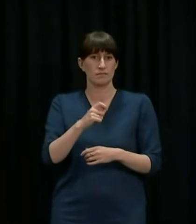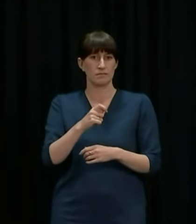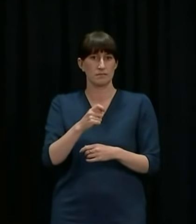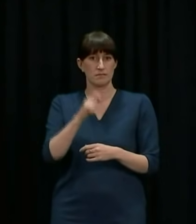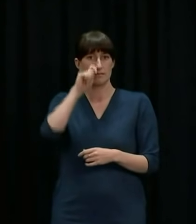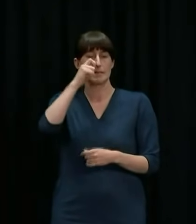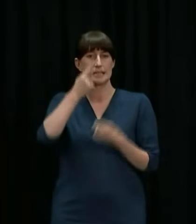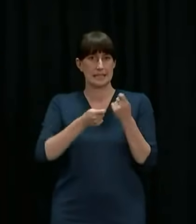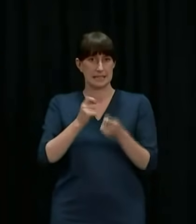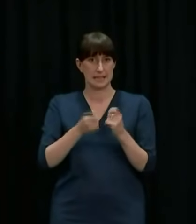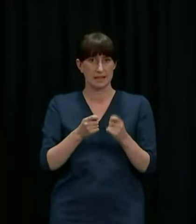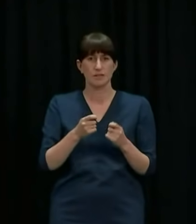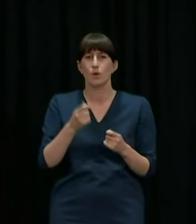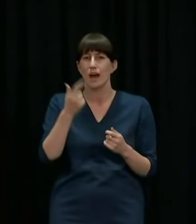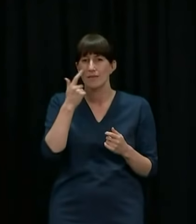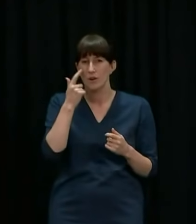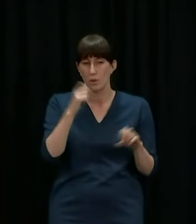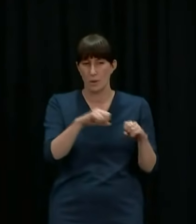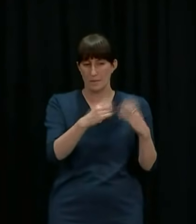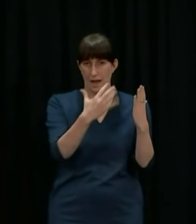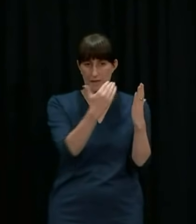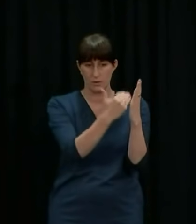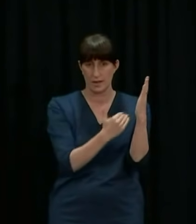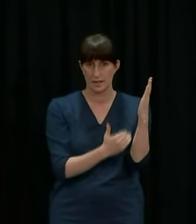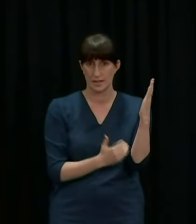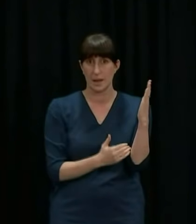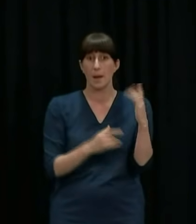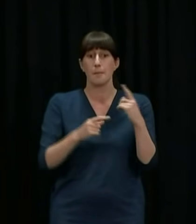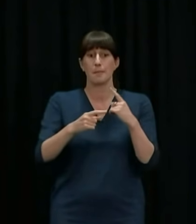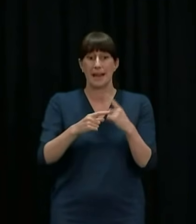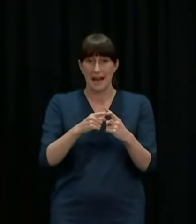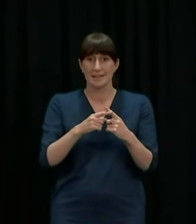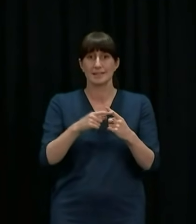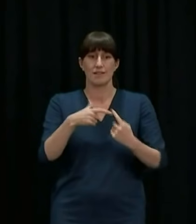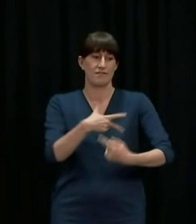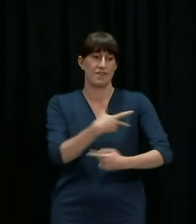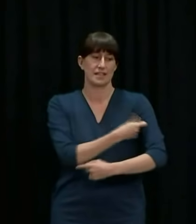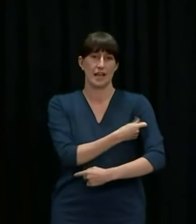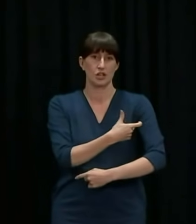website, and there are vaccination centres in all those same places as well.